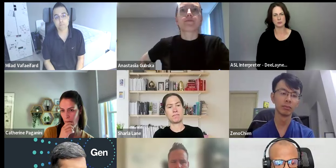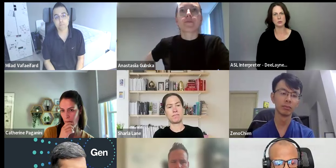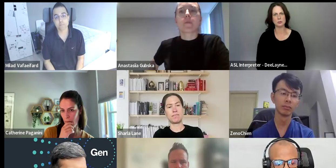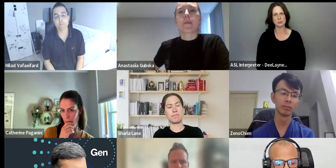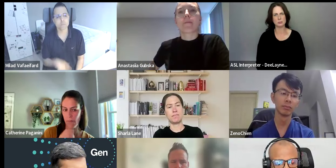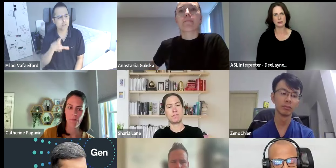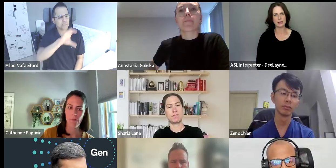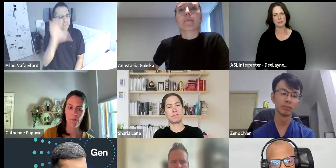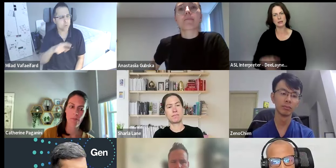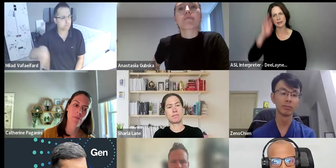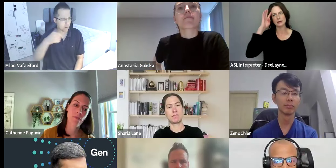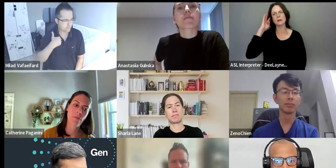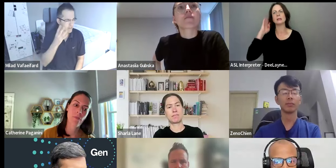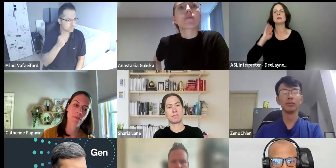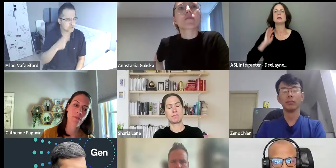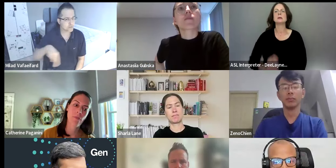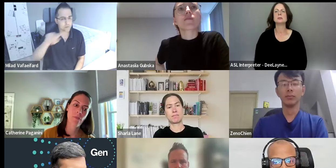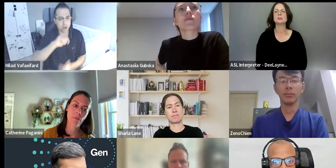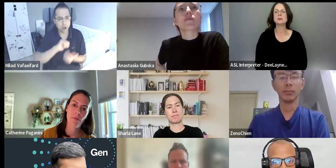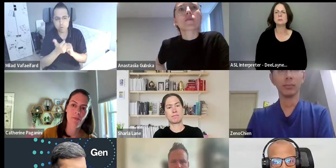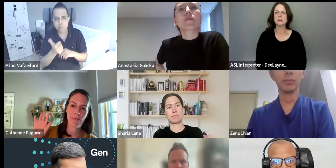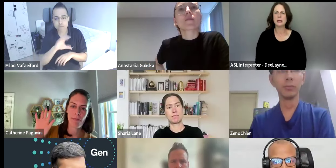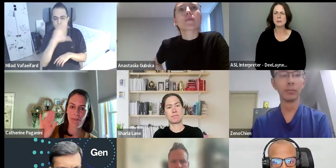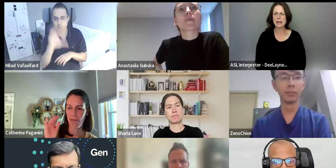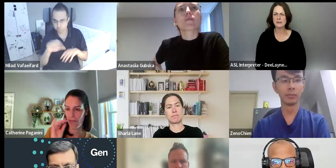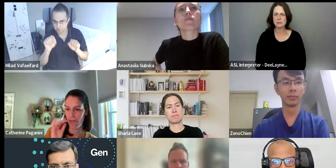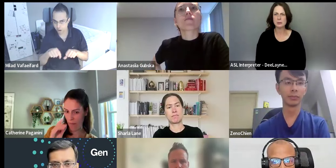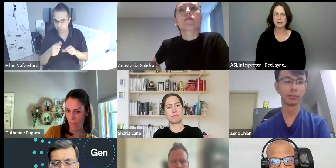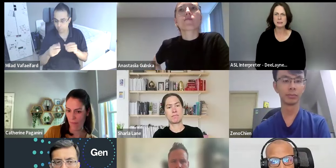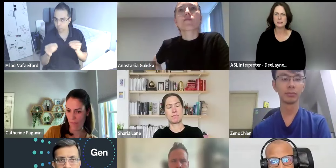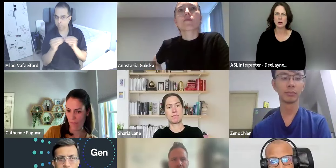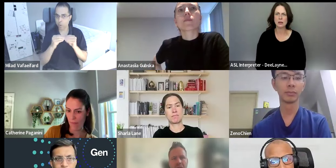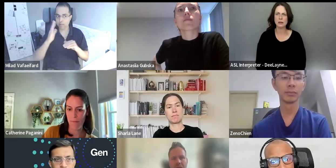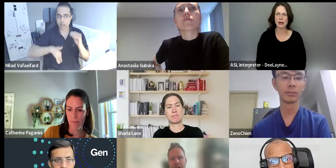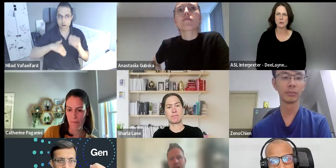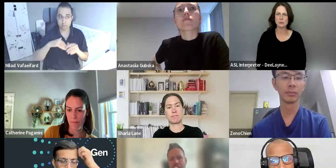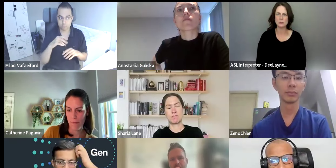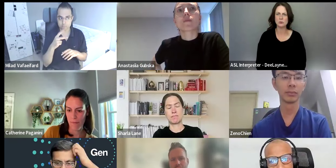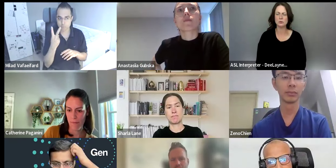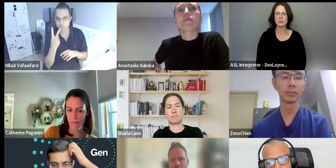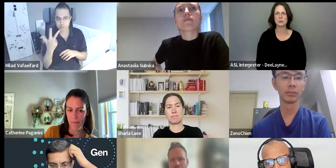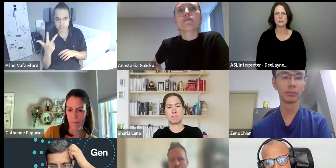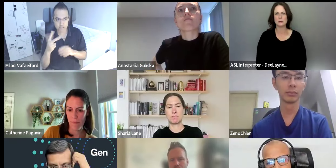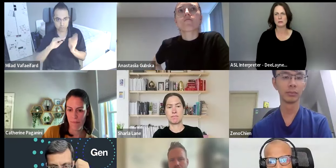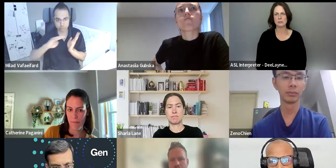on YouTube or something like that. But yeah, I mean, Zoom, anybody have any experience on how to